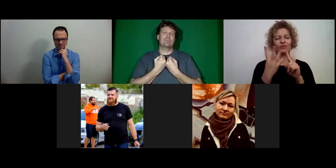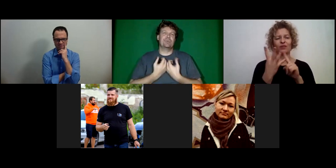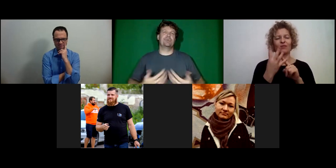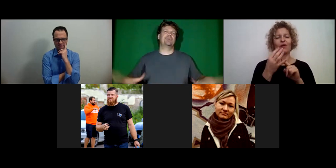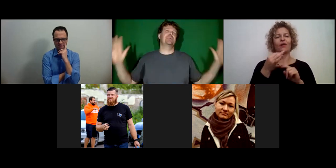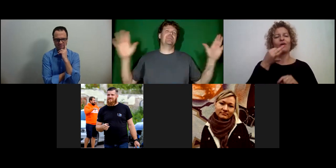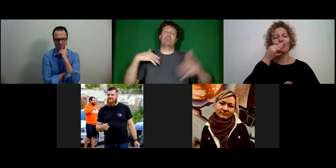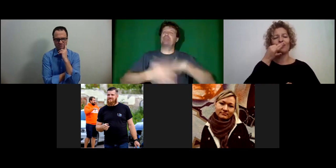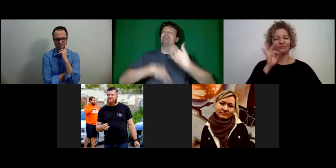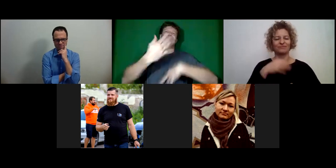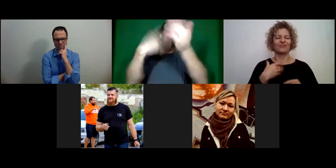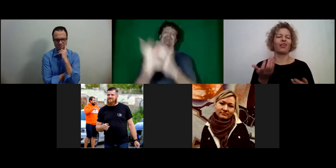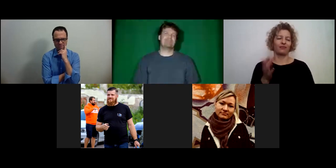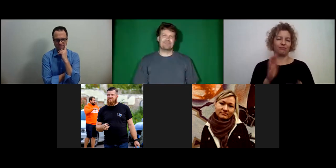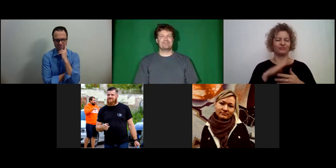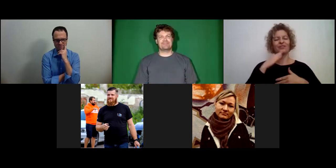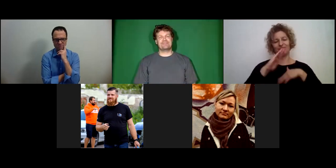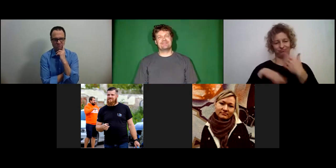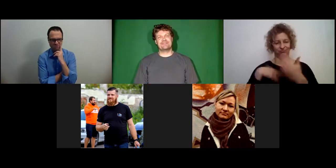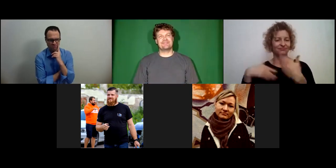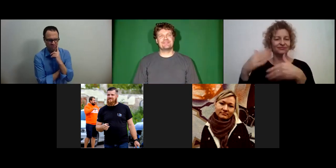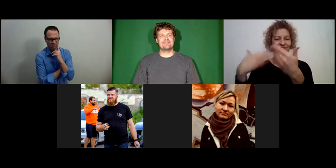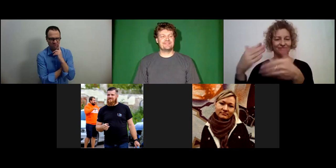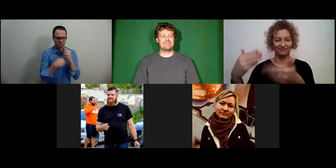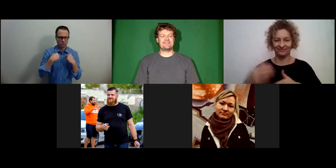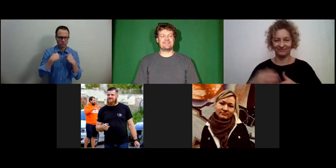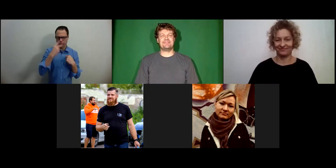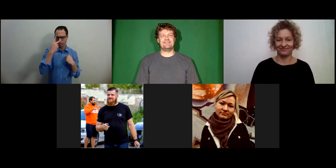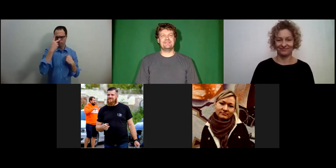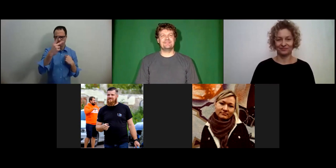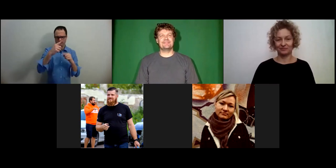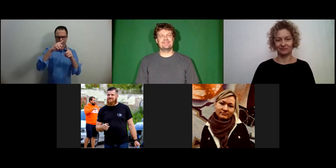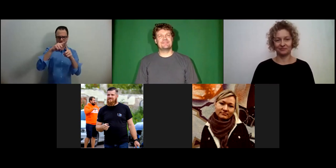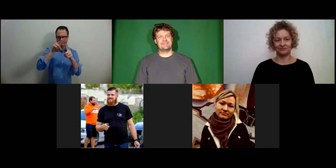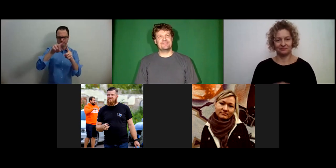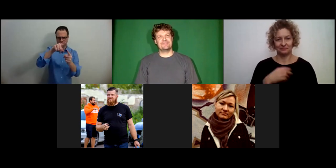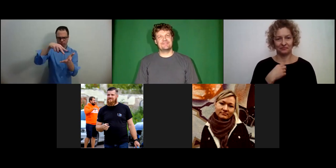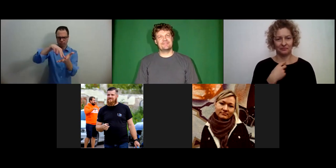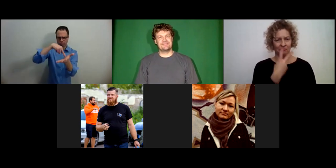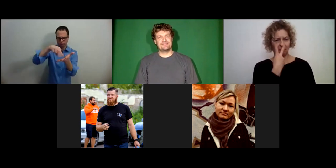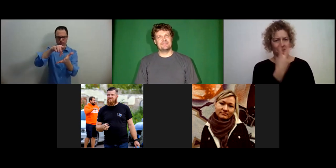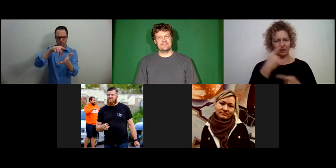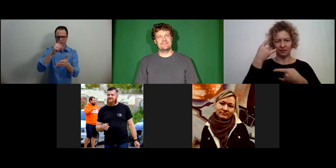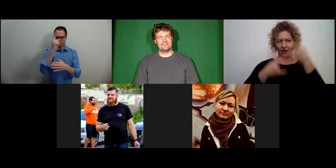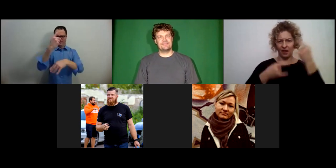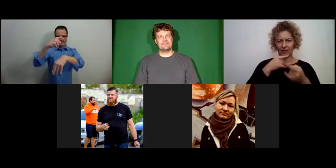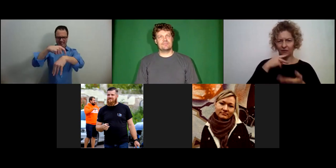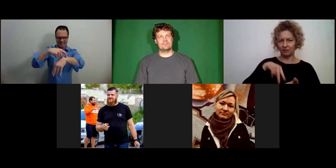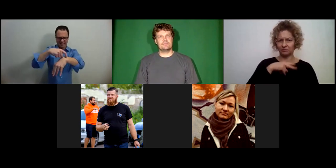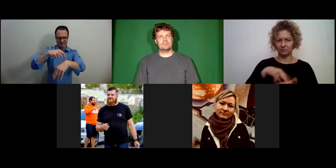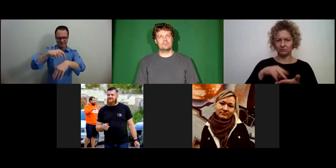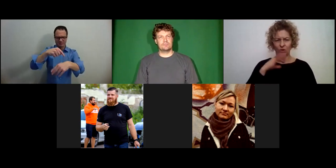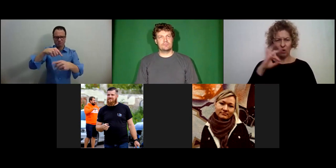interpret the music to me. And we did that for 3 or 4 times. And after, it just became a natural process between the two of